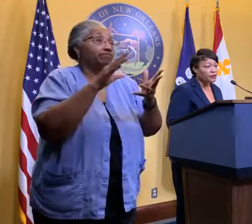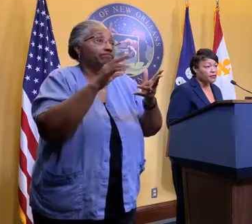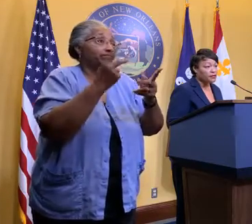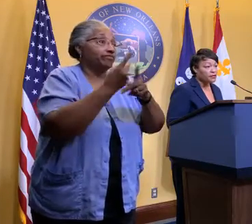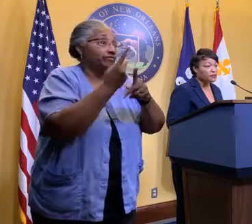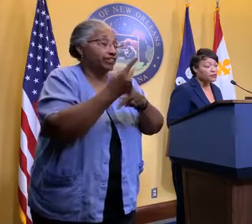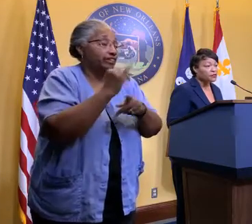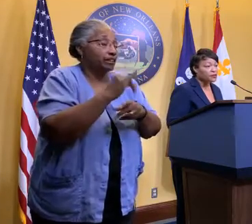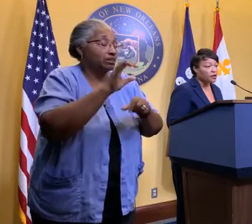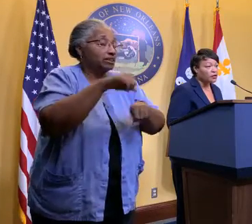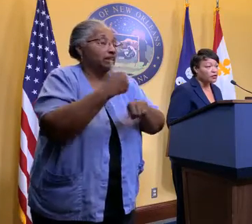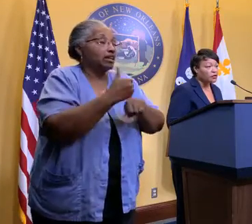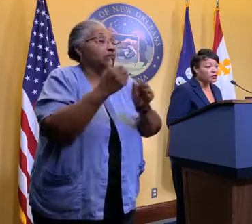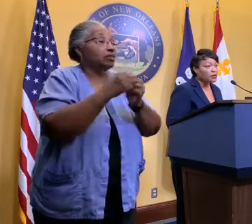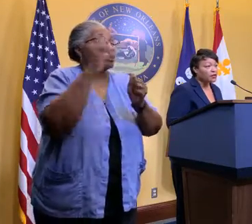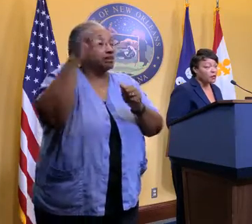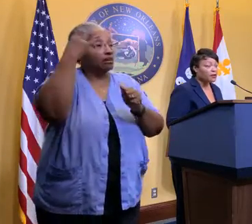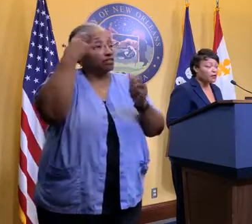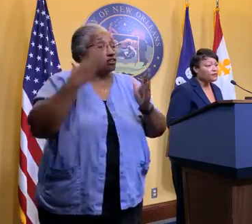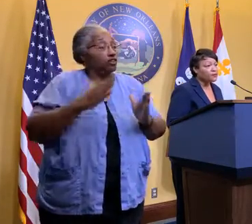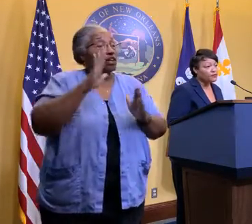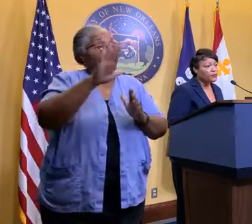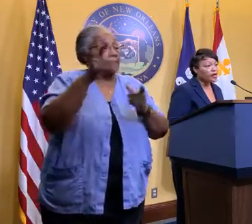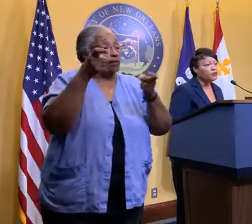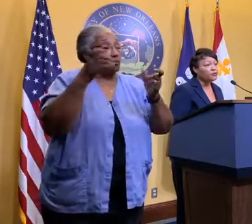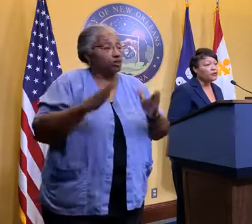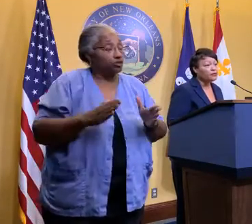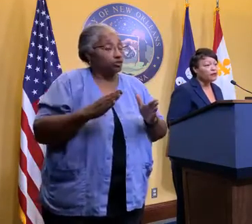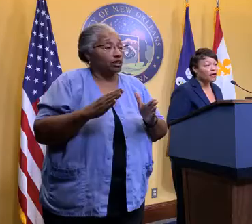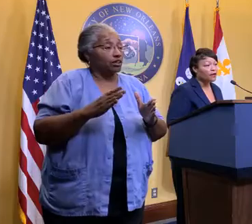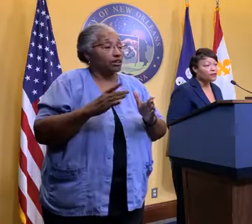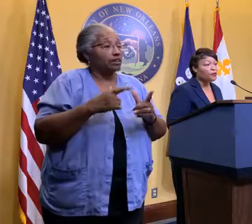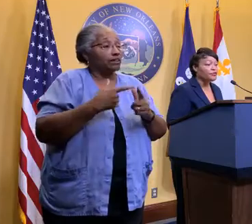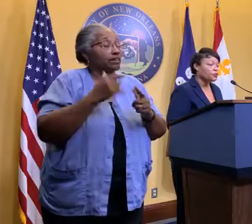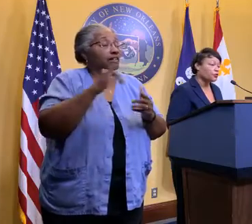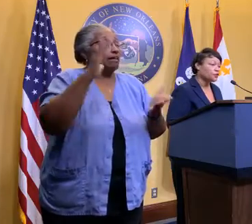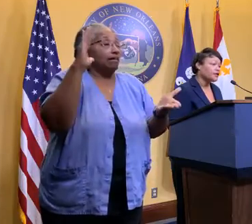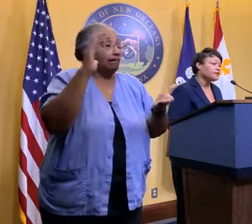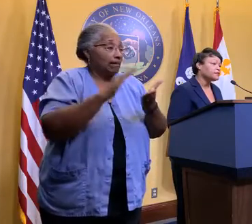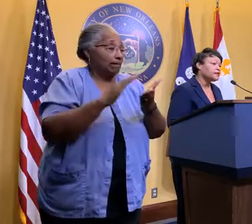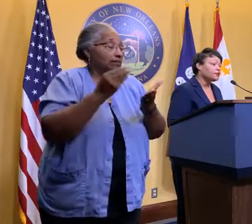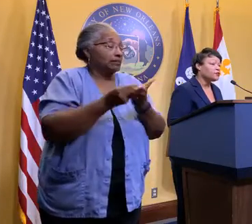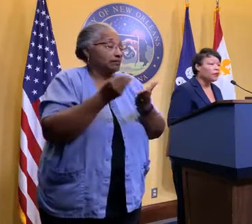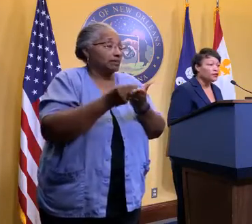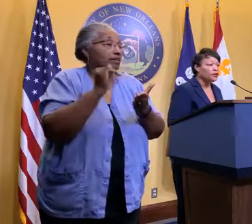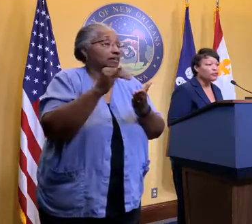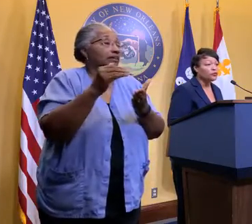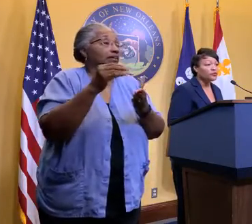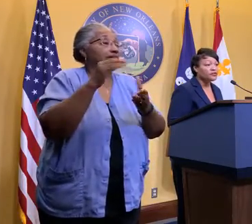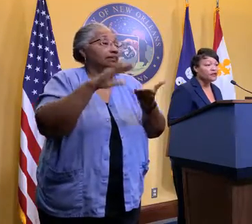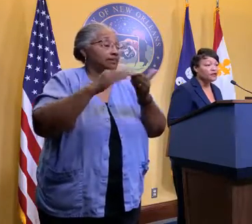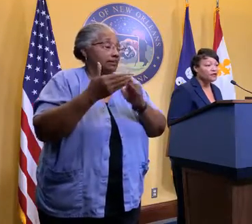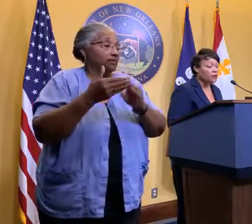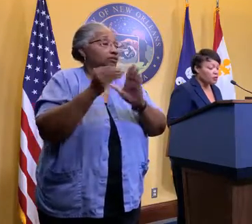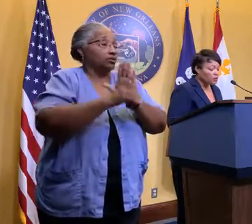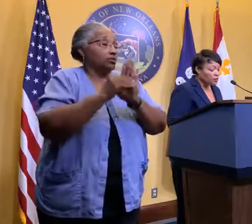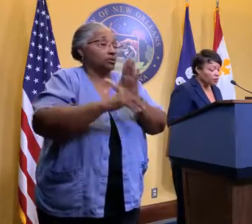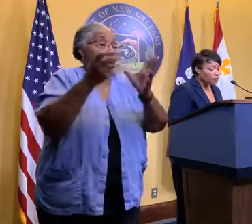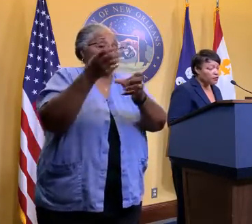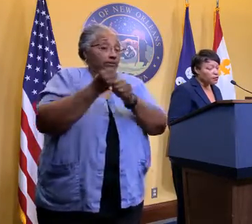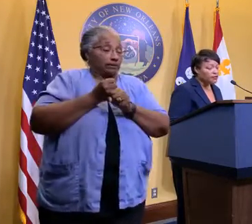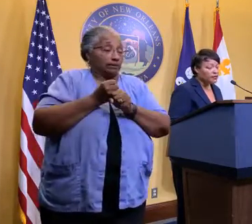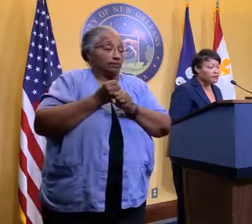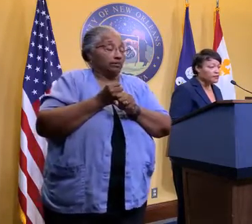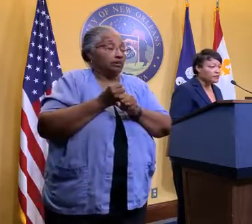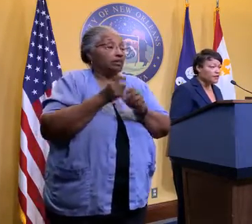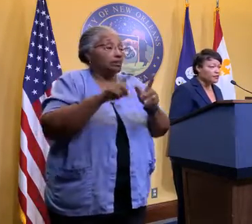the governor and his administration again further diluted the resources that the city of New Orleans would receive.